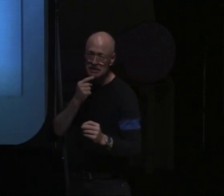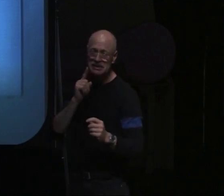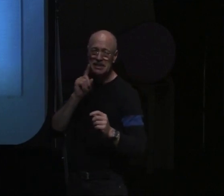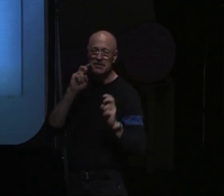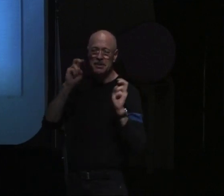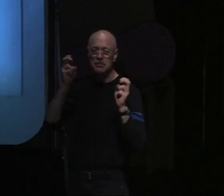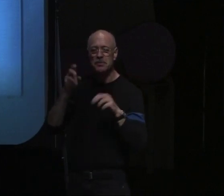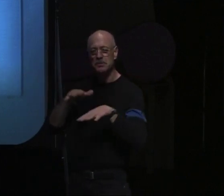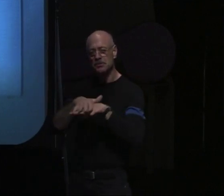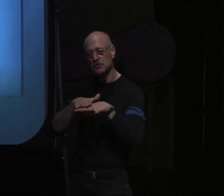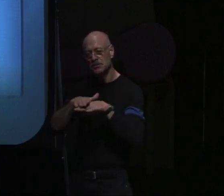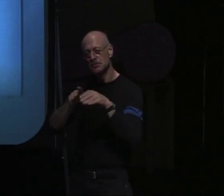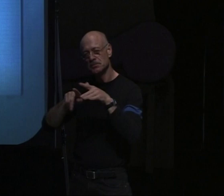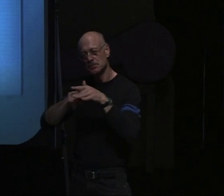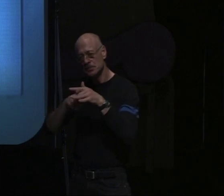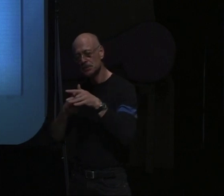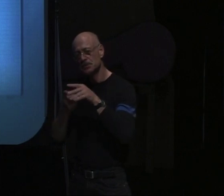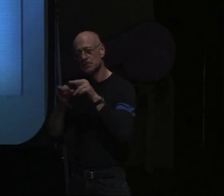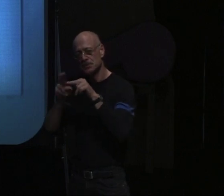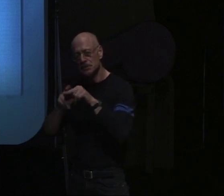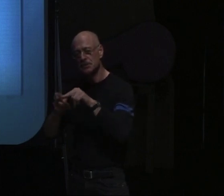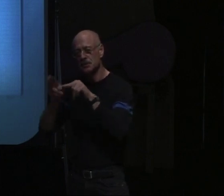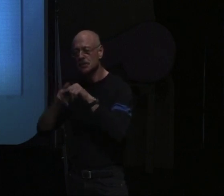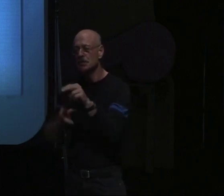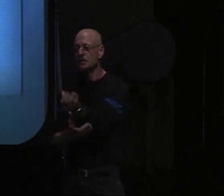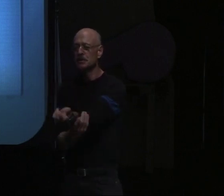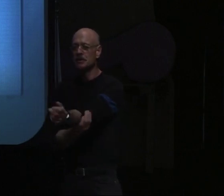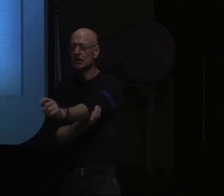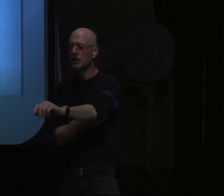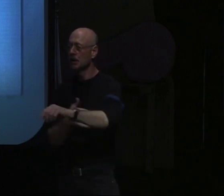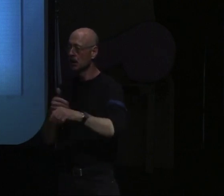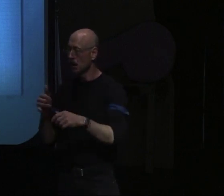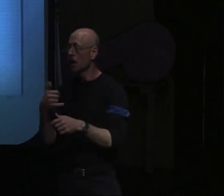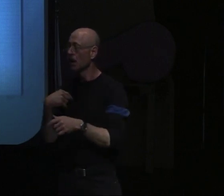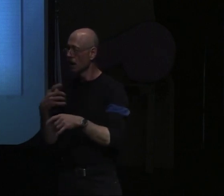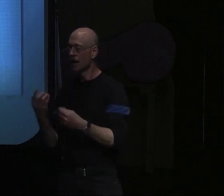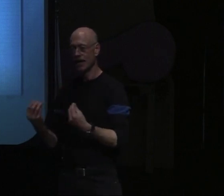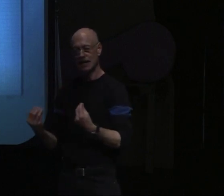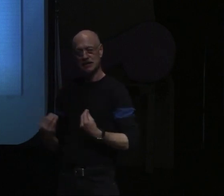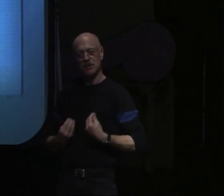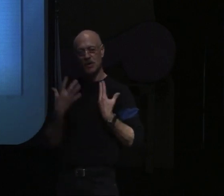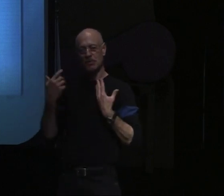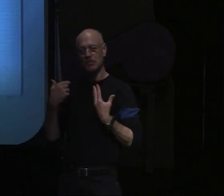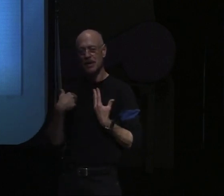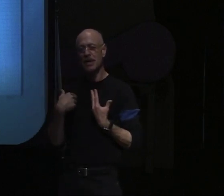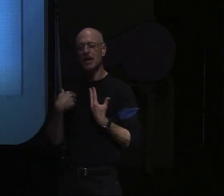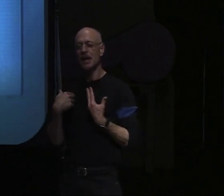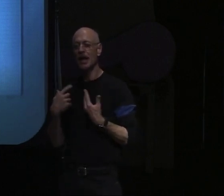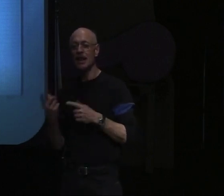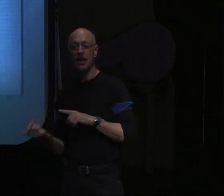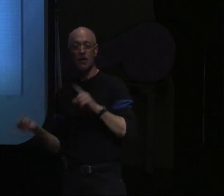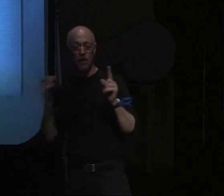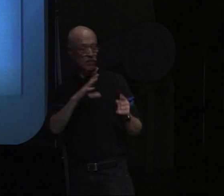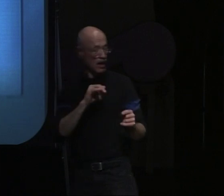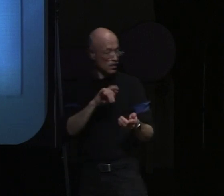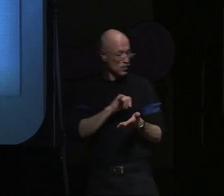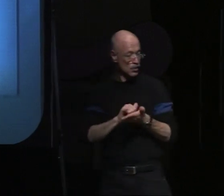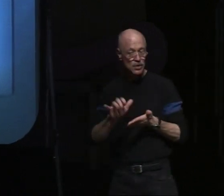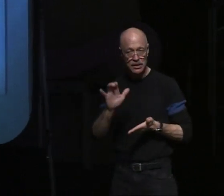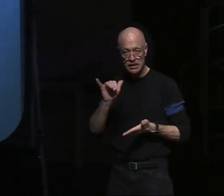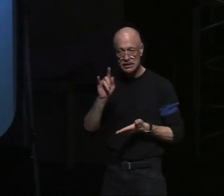found out who was involved and found out that it was really more about serious deaf issues. And